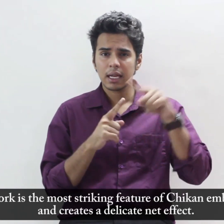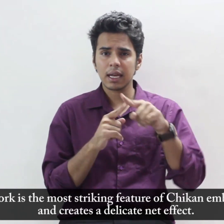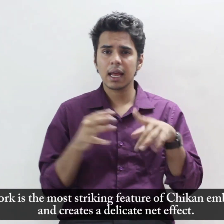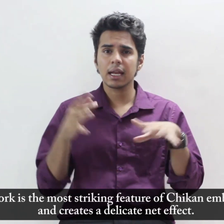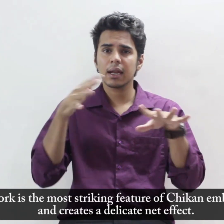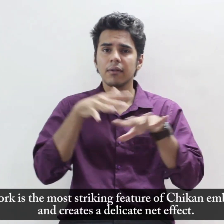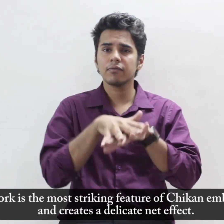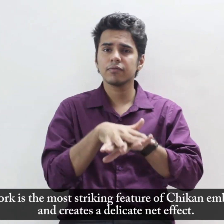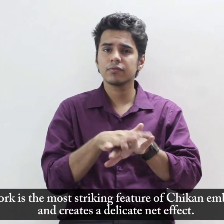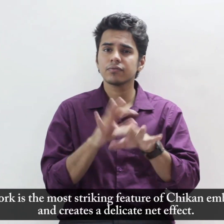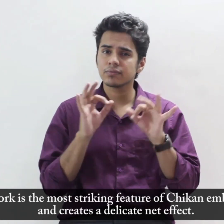effect.